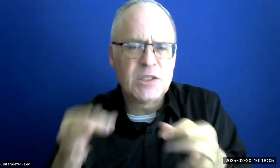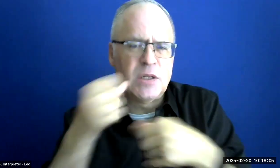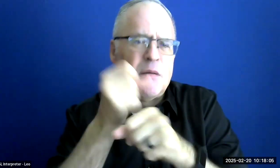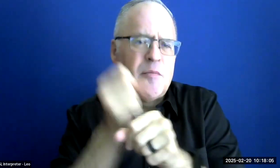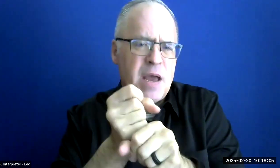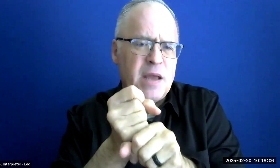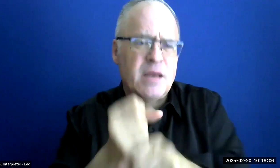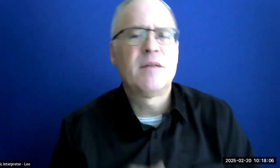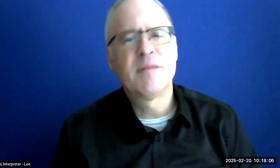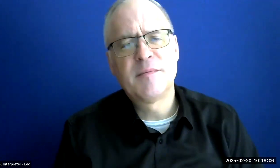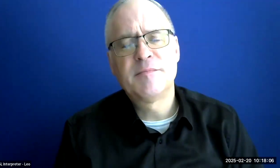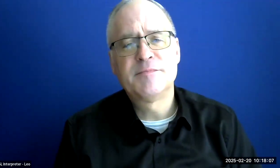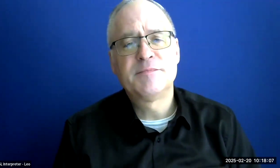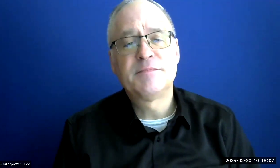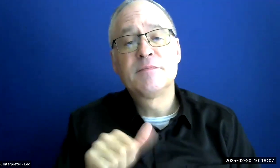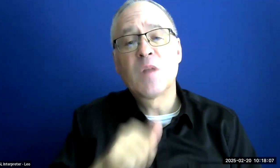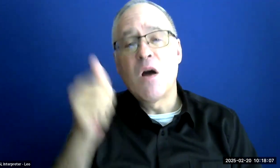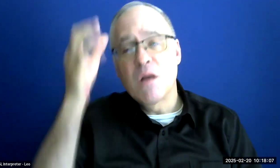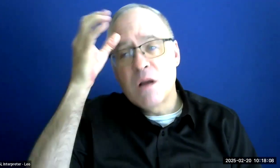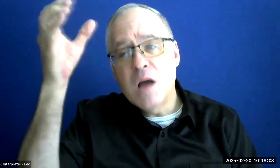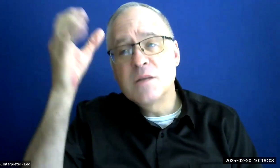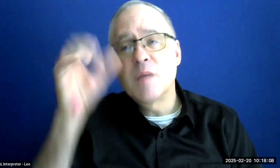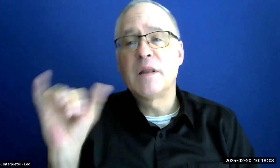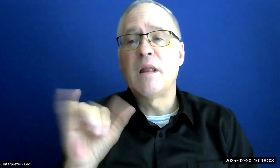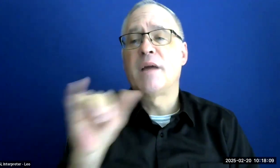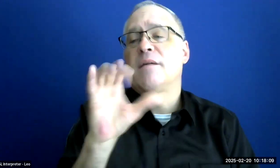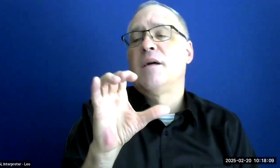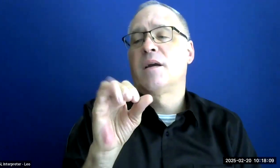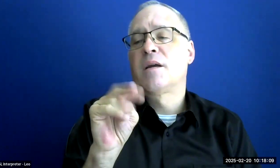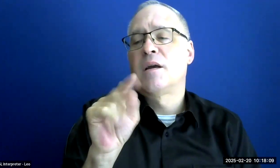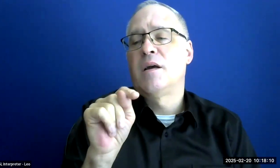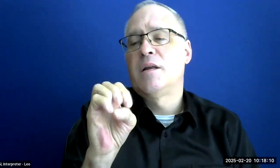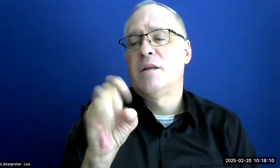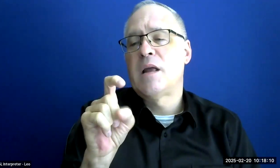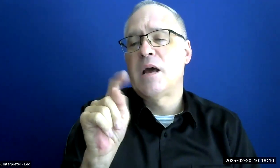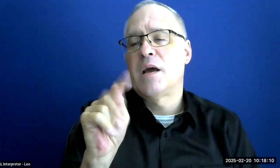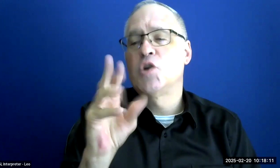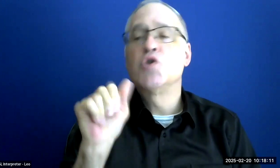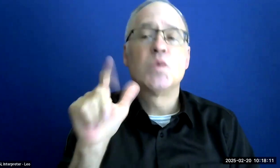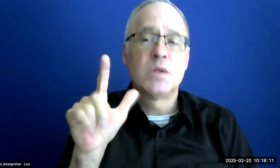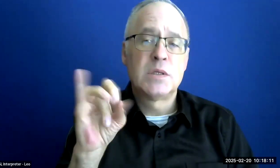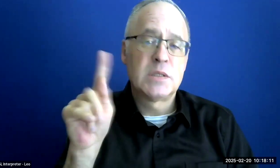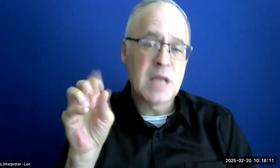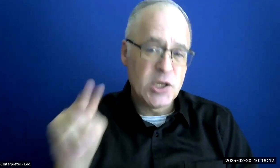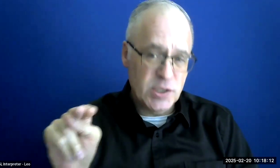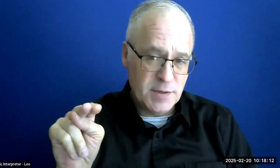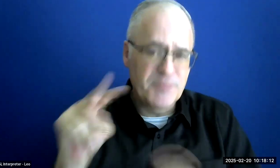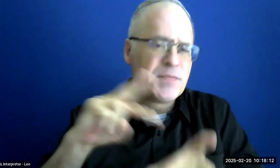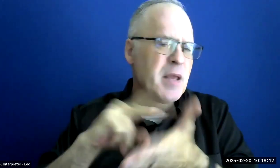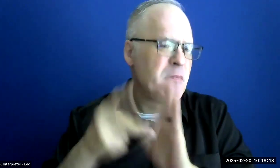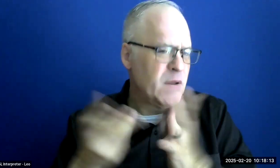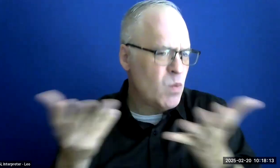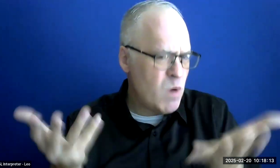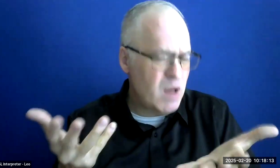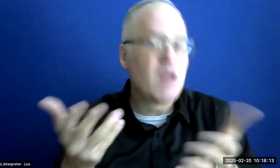other theological concepts, such as contextualization. Contextualization asserts that the practices of the church should